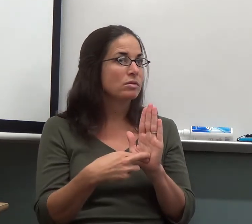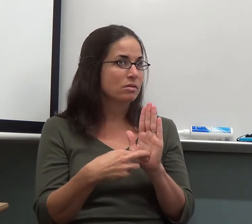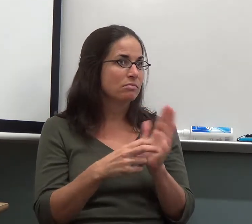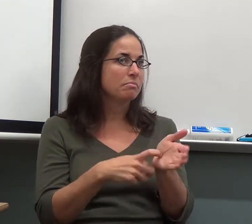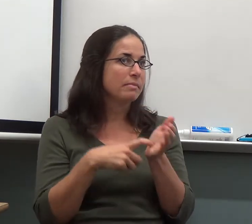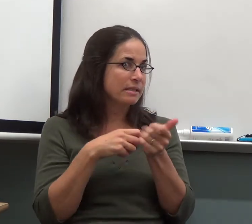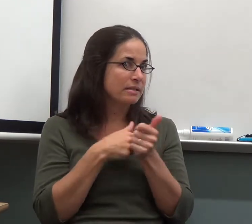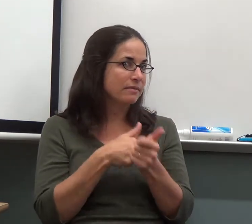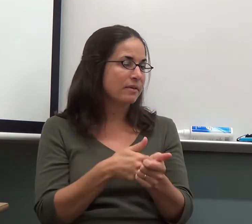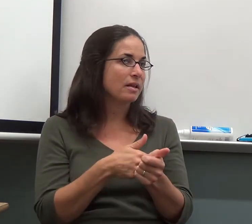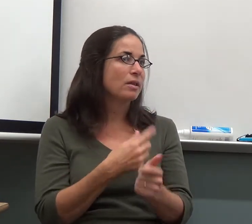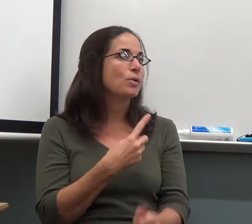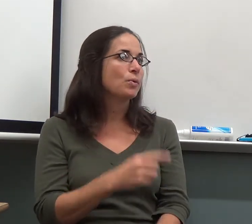So let's talk about those.